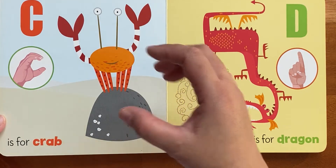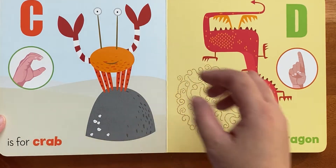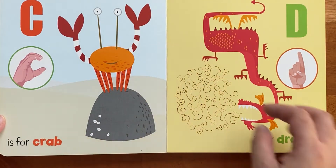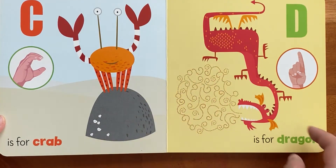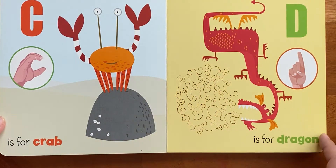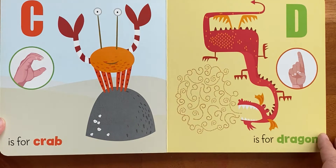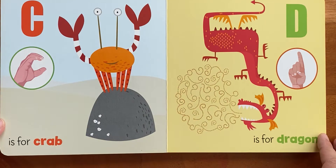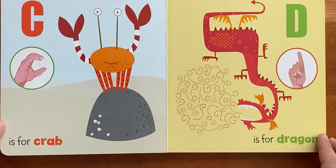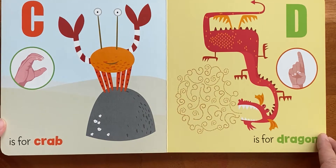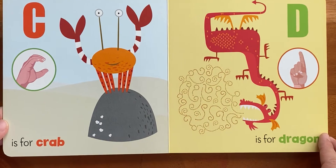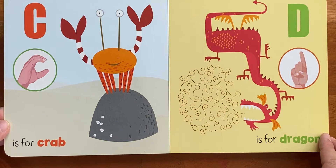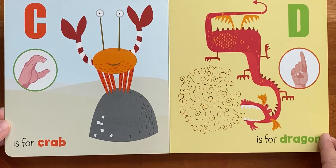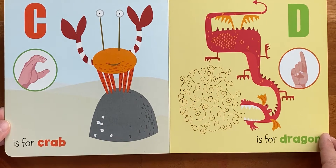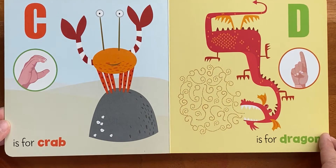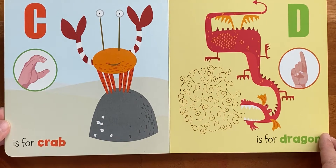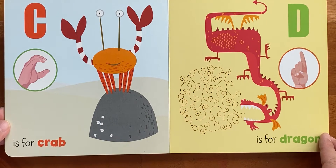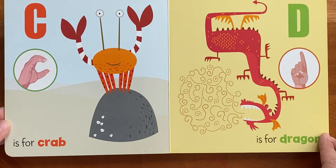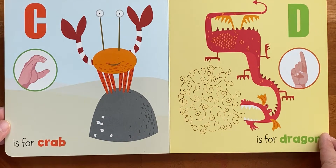C is for crab.